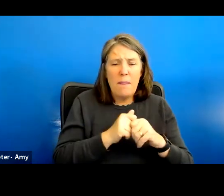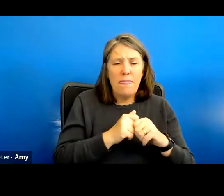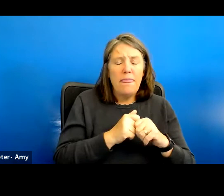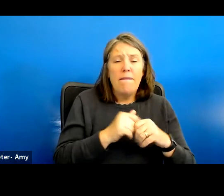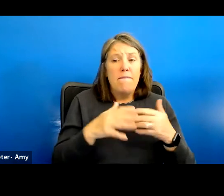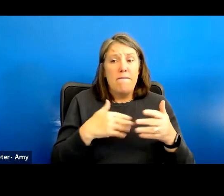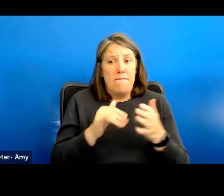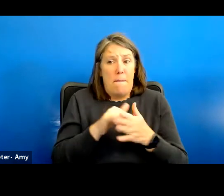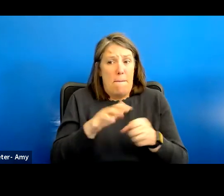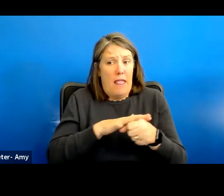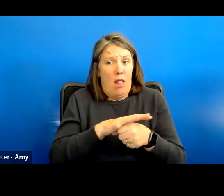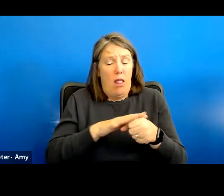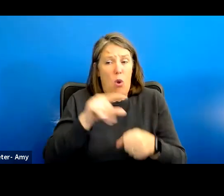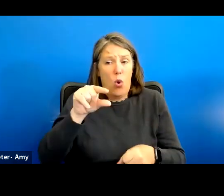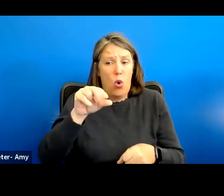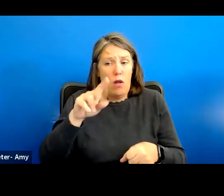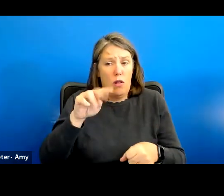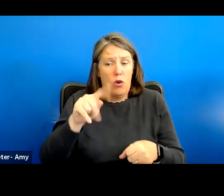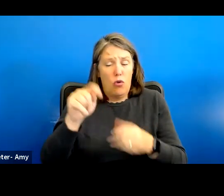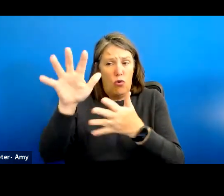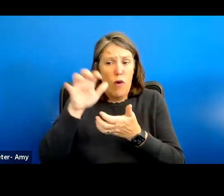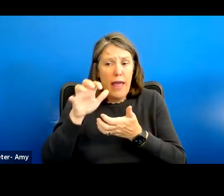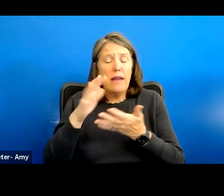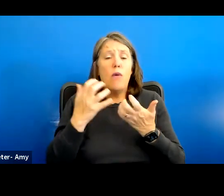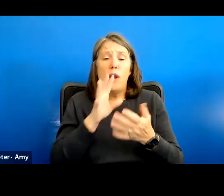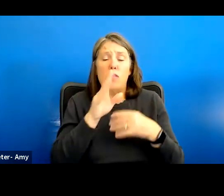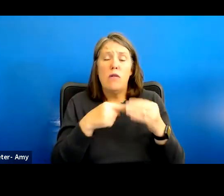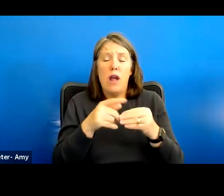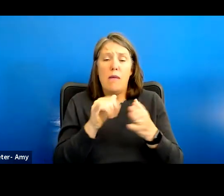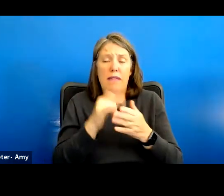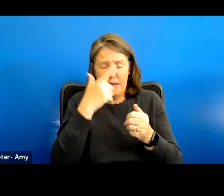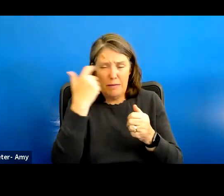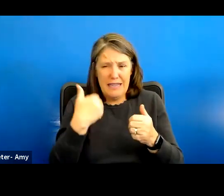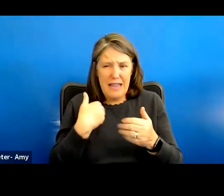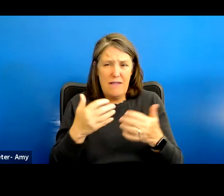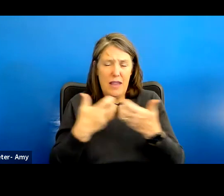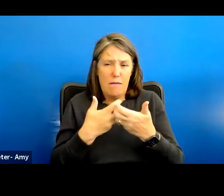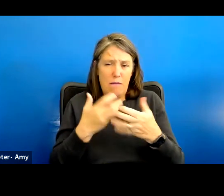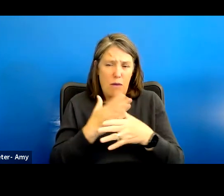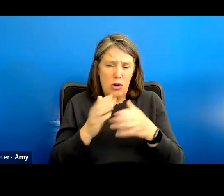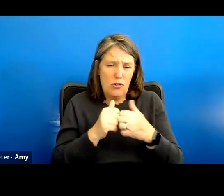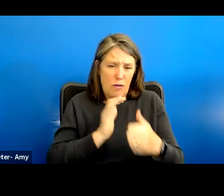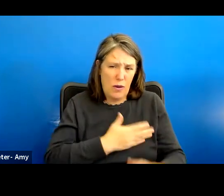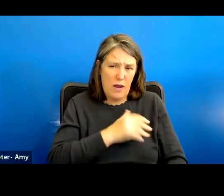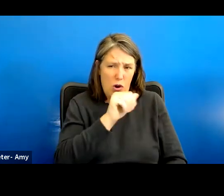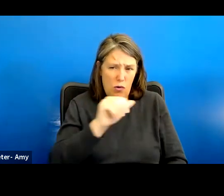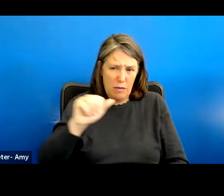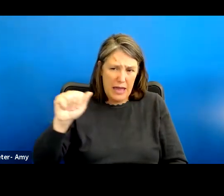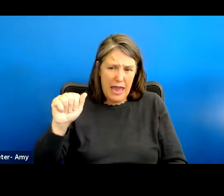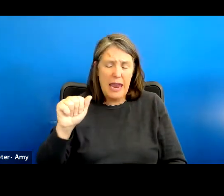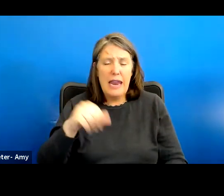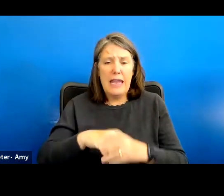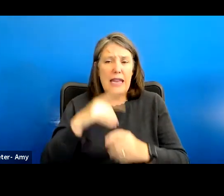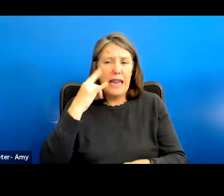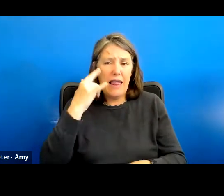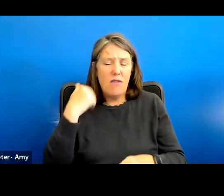though this is a local grant, I wanted to talk about it because having a partnership with our AAA in